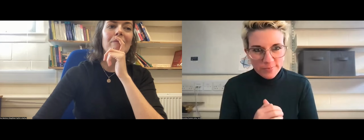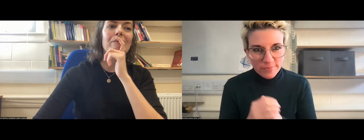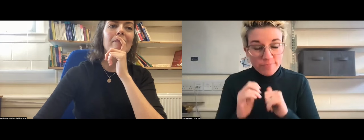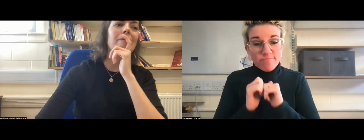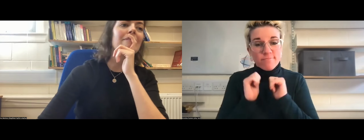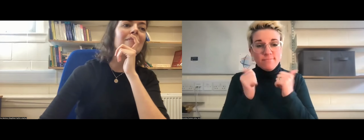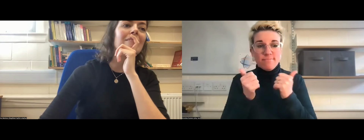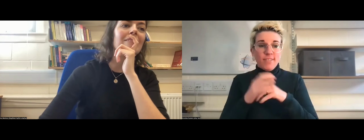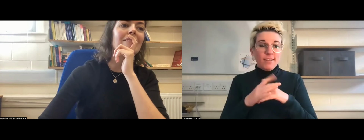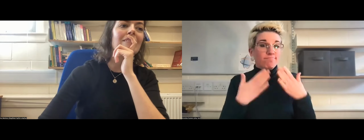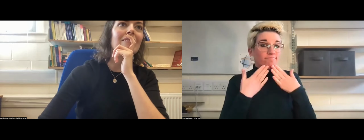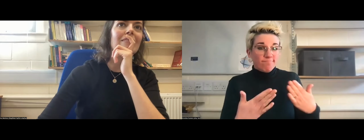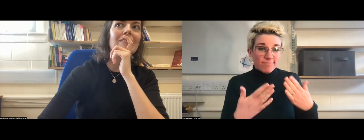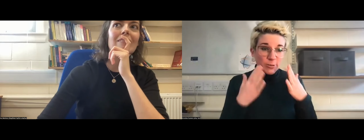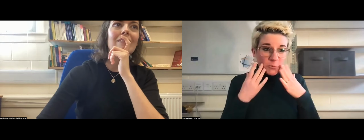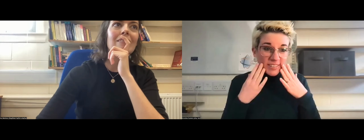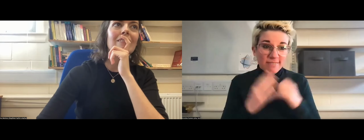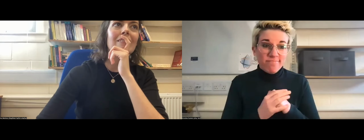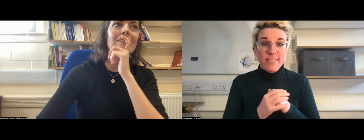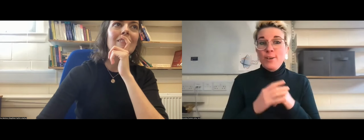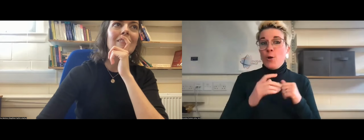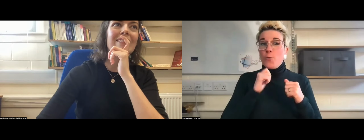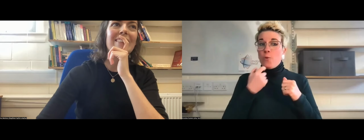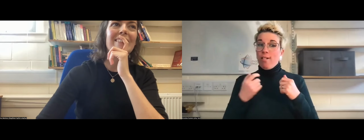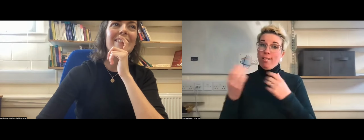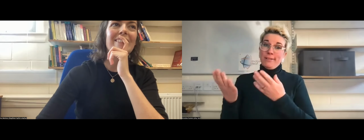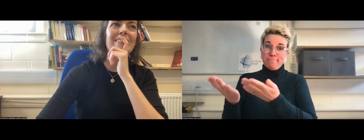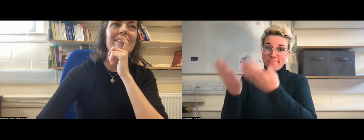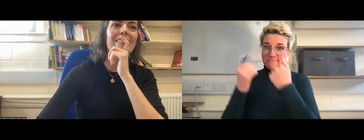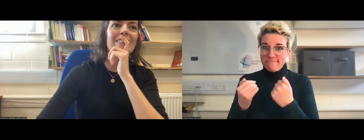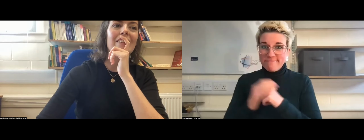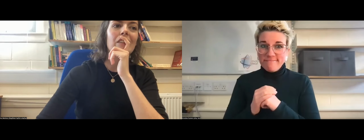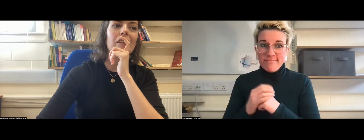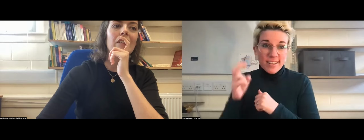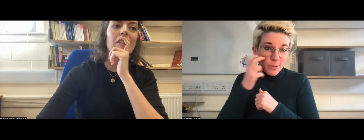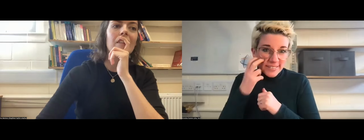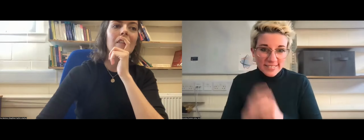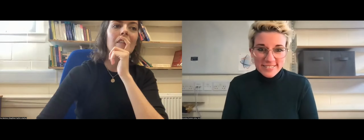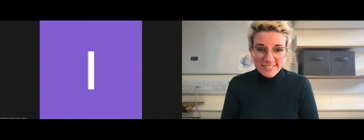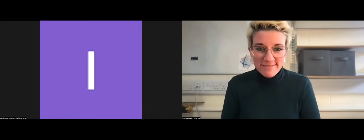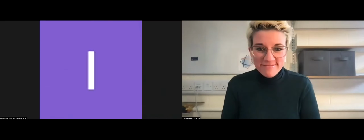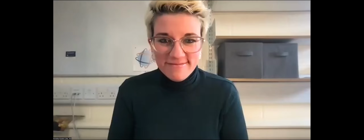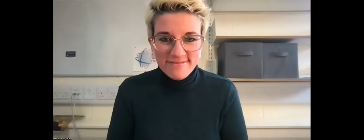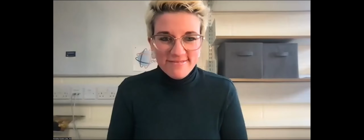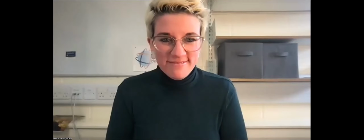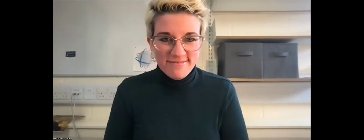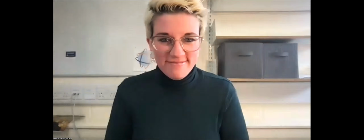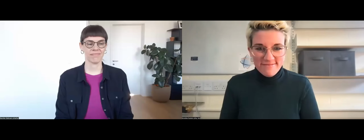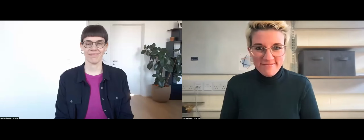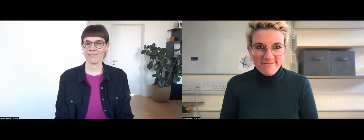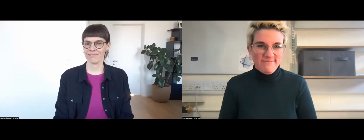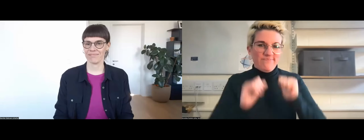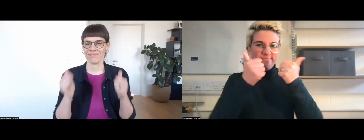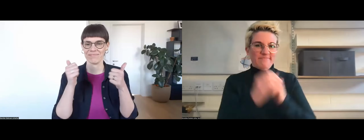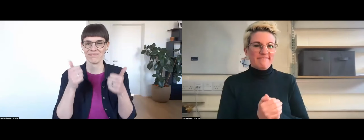we will give you the information later that was on the slide. So thank you very much, Ina. So now I'm going to invite Caroline to give